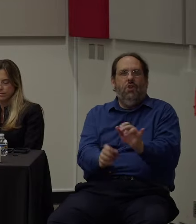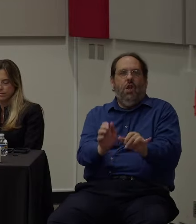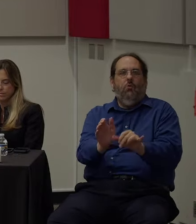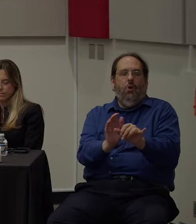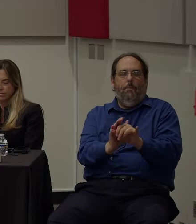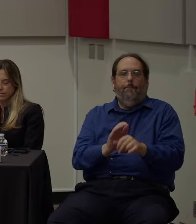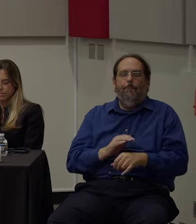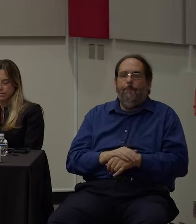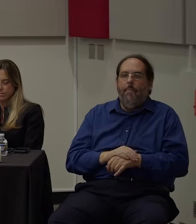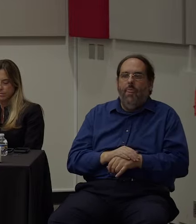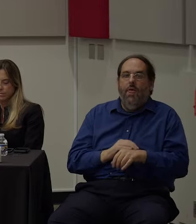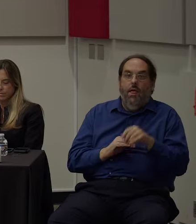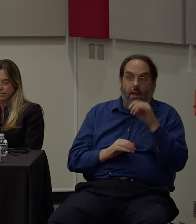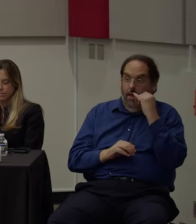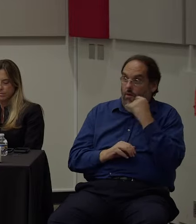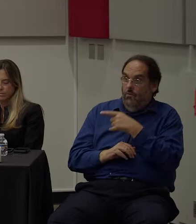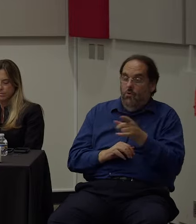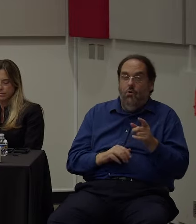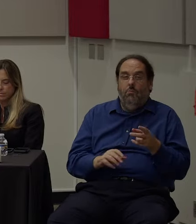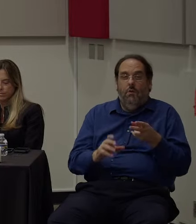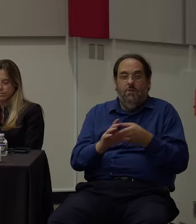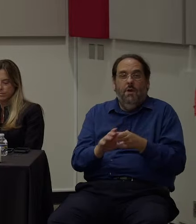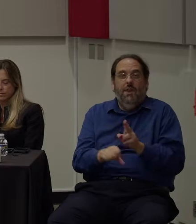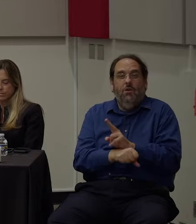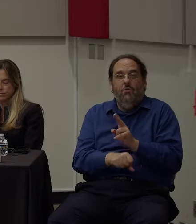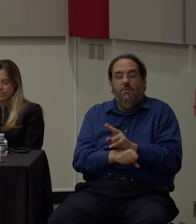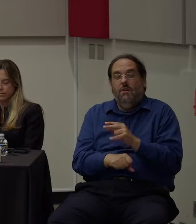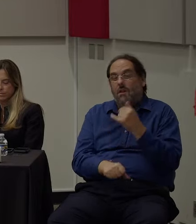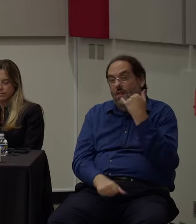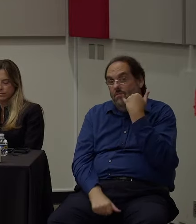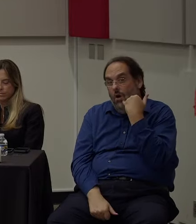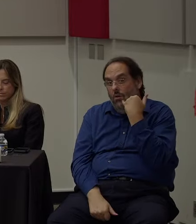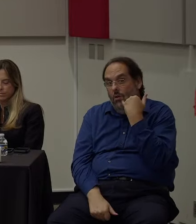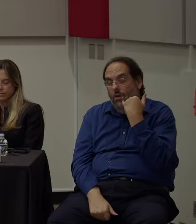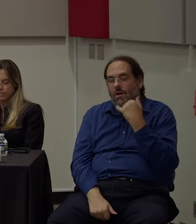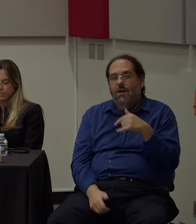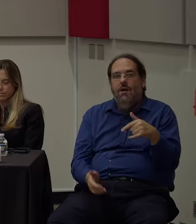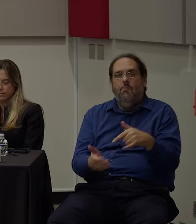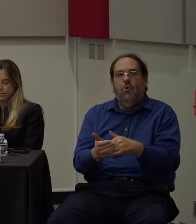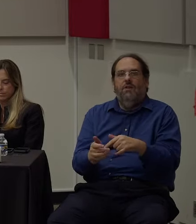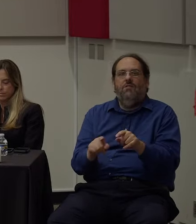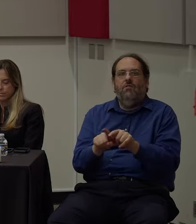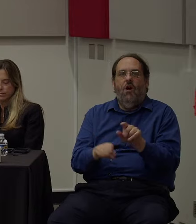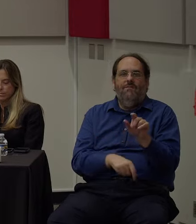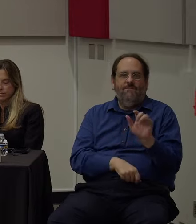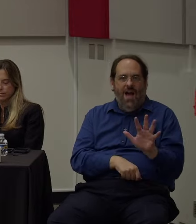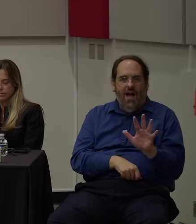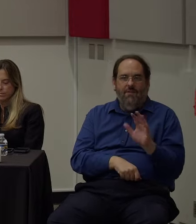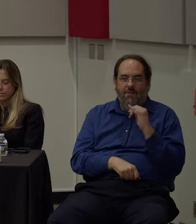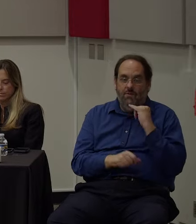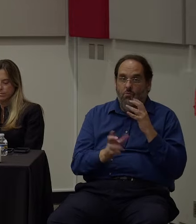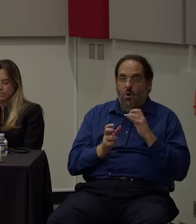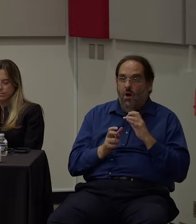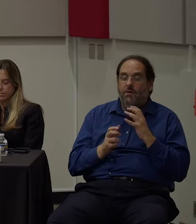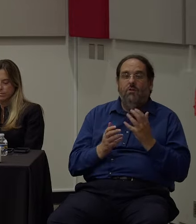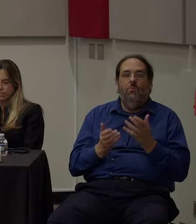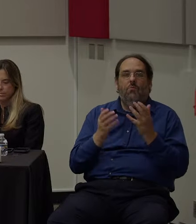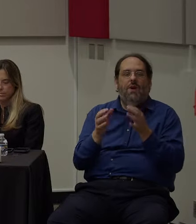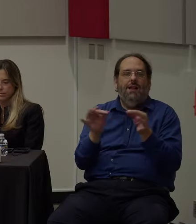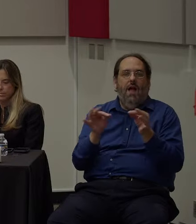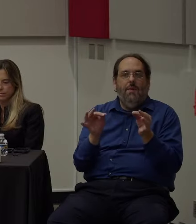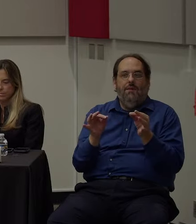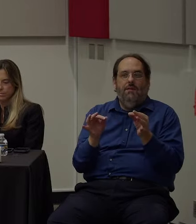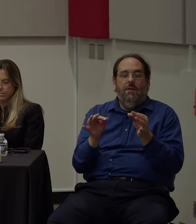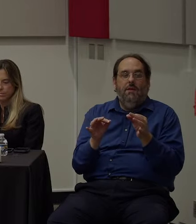YouTube. And those of you participating via telephone, press star 5 if you want to provide